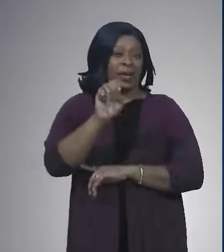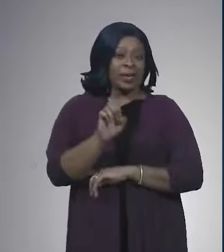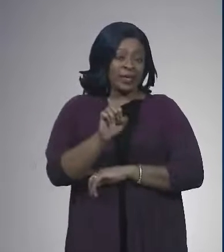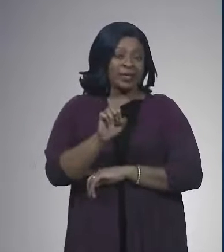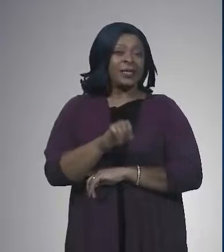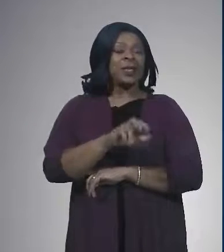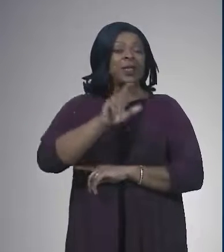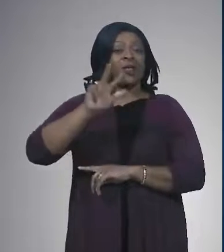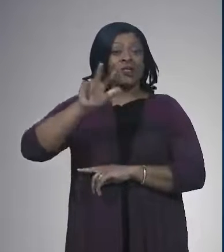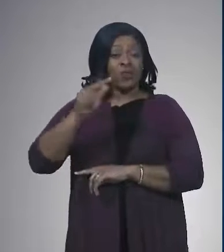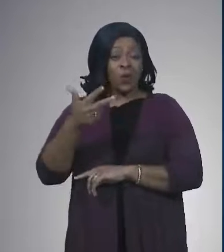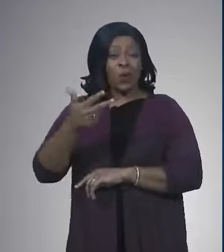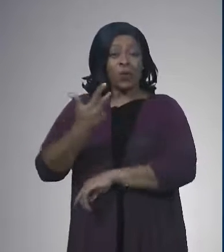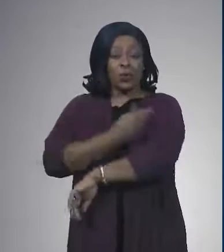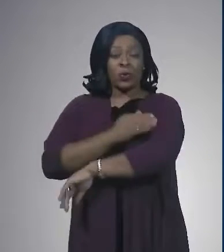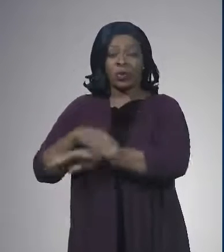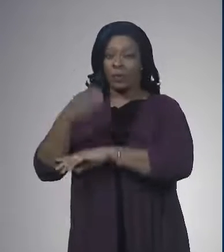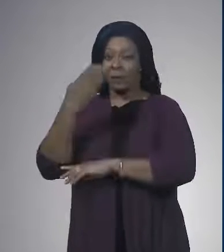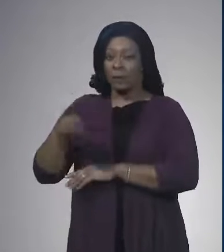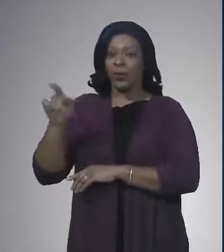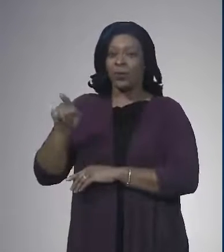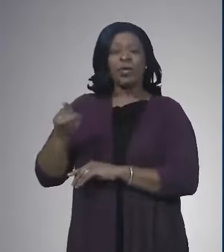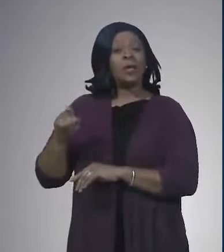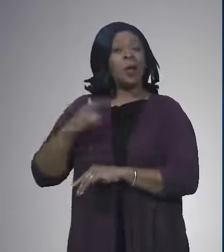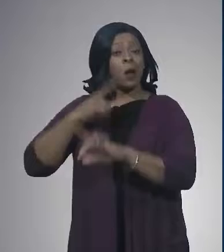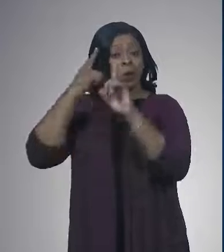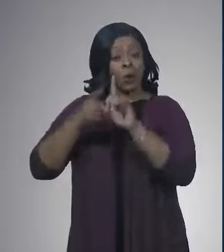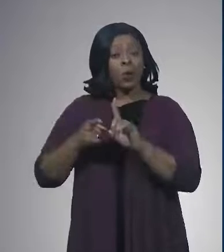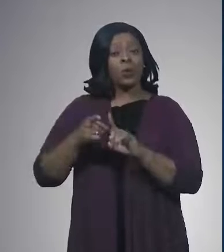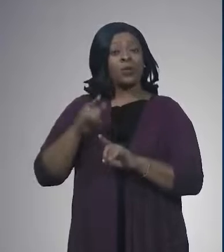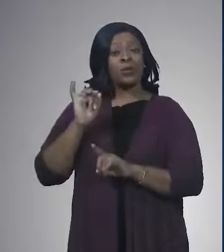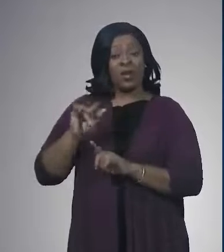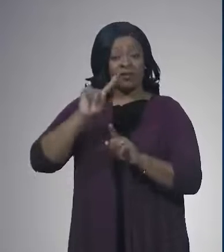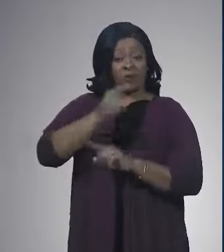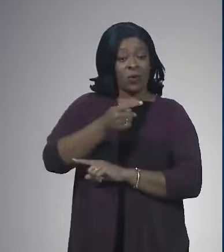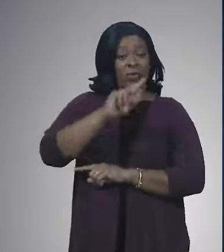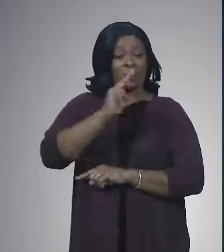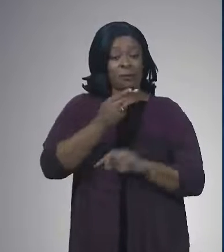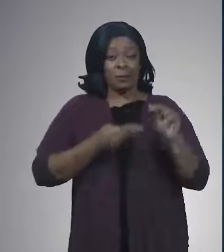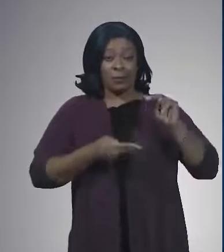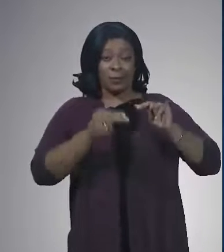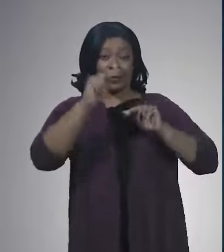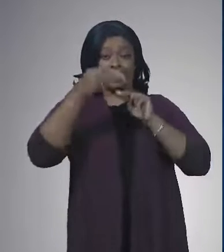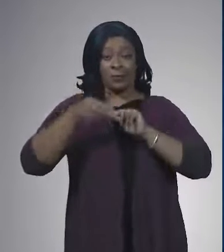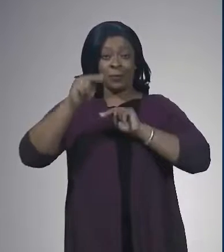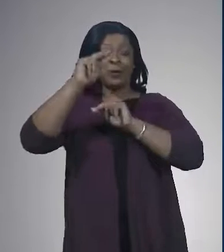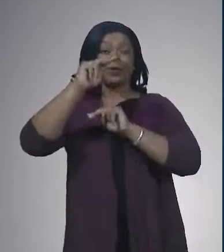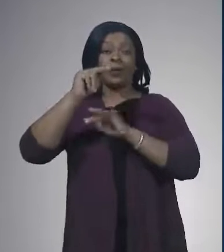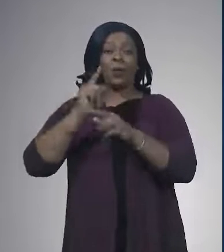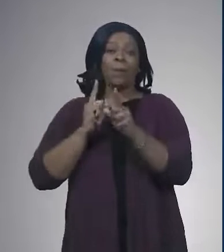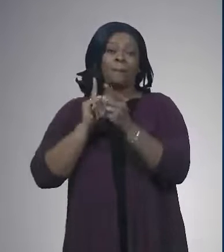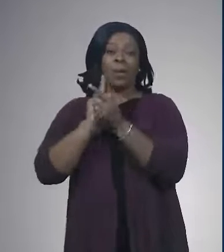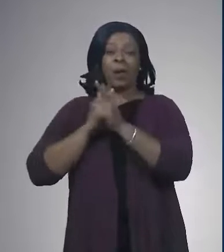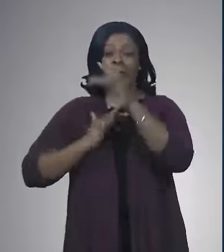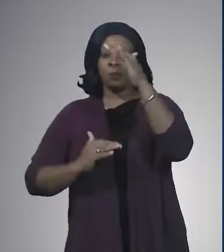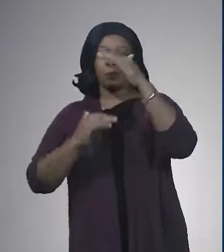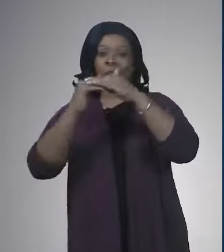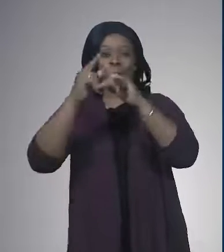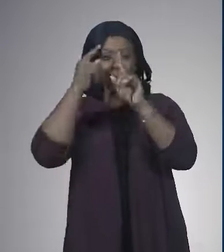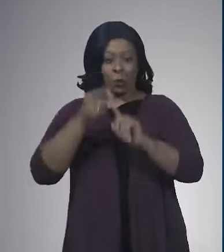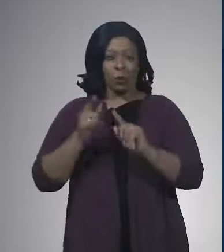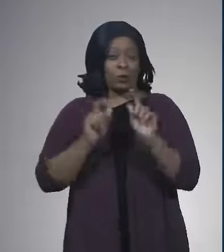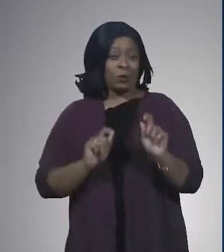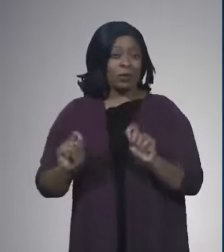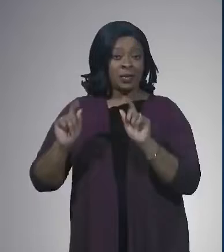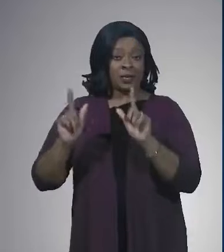in darker blue. Our goal is to increase the number of 1st and 2nd doses in order to meet our vaccination goal. Next